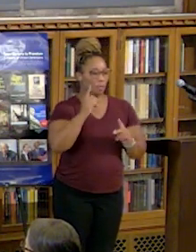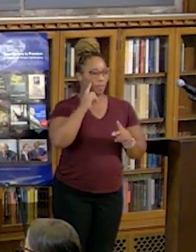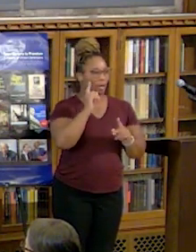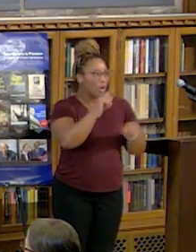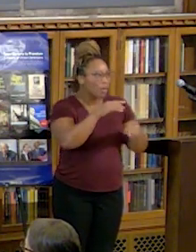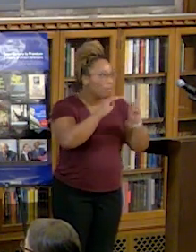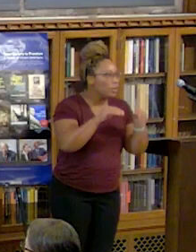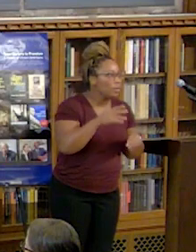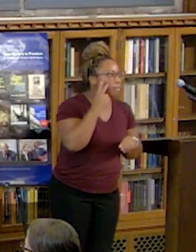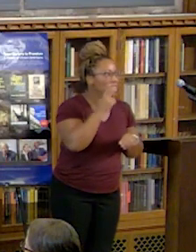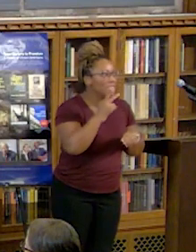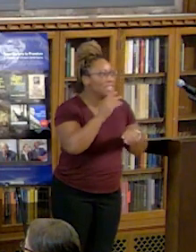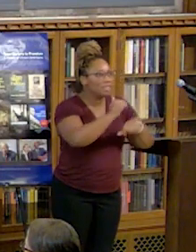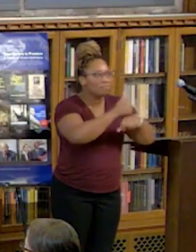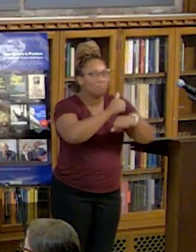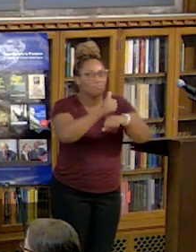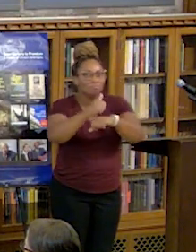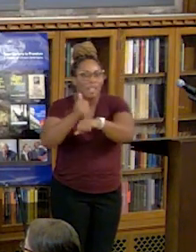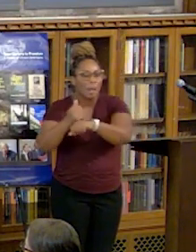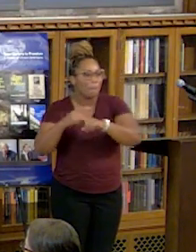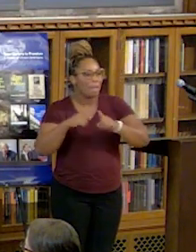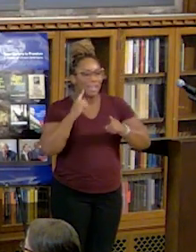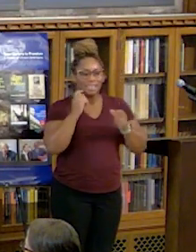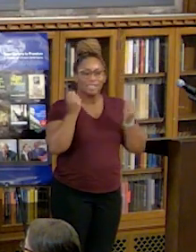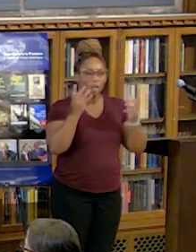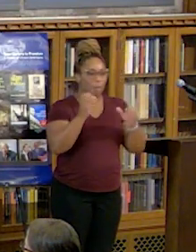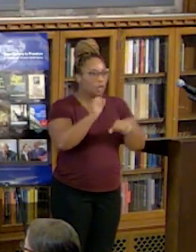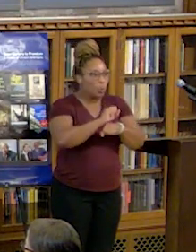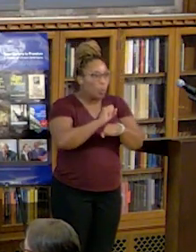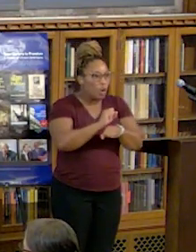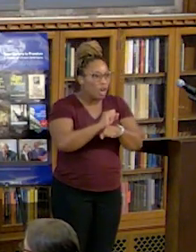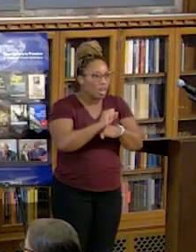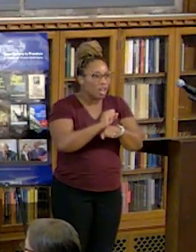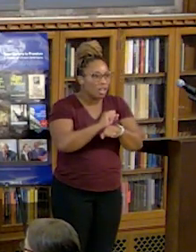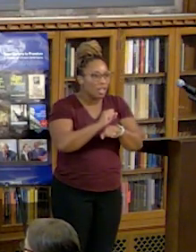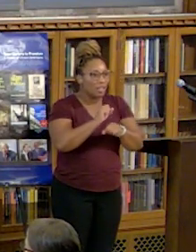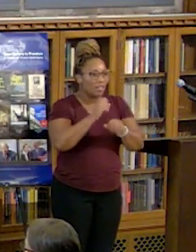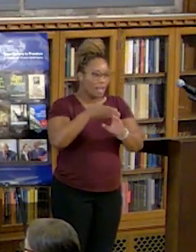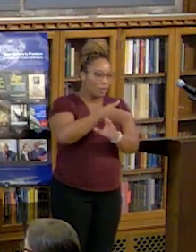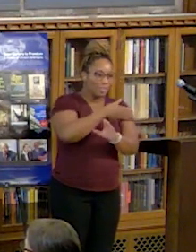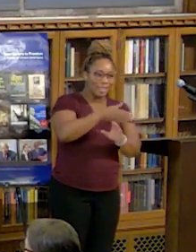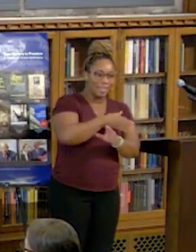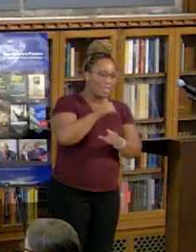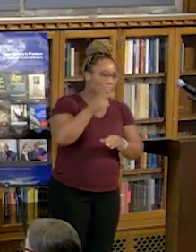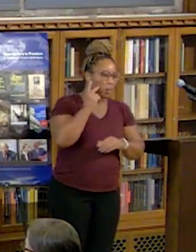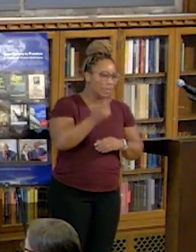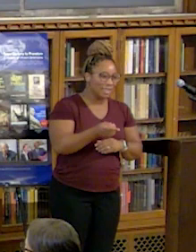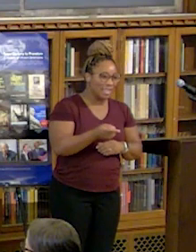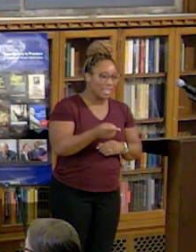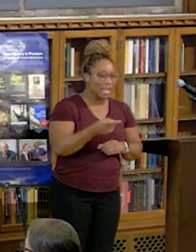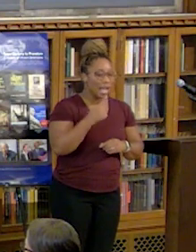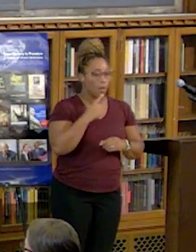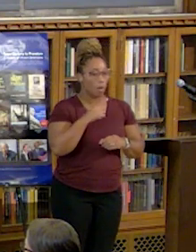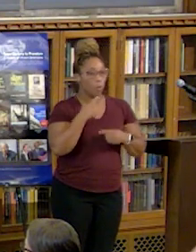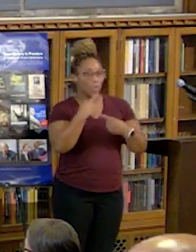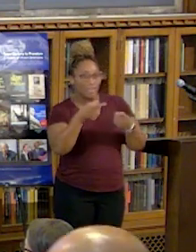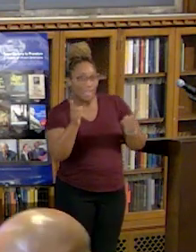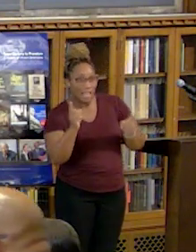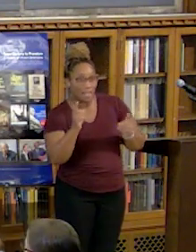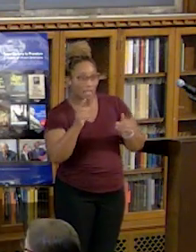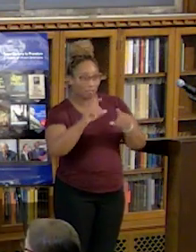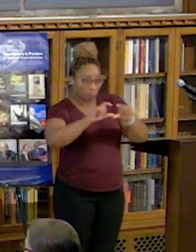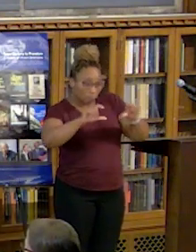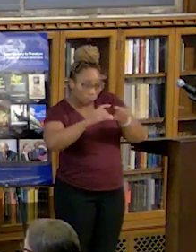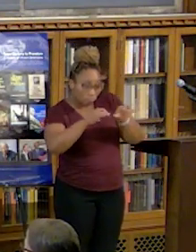the museums and they see these exhibits but there's so much work that's done in the background and what we're actually telling on